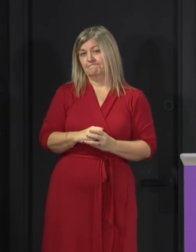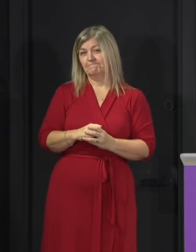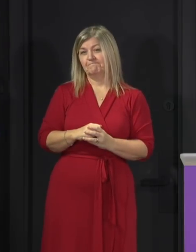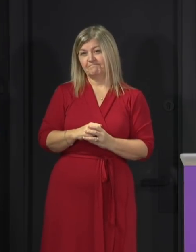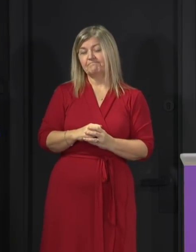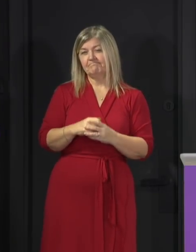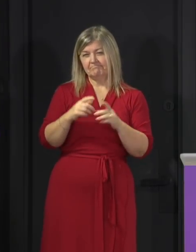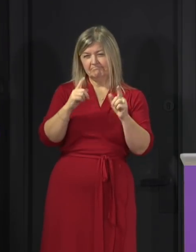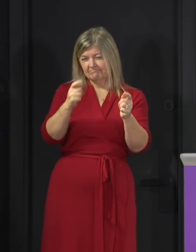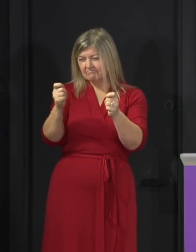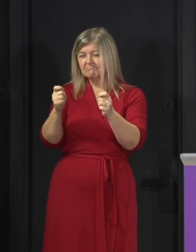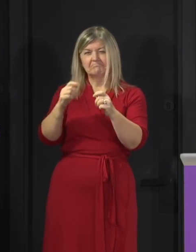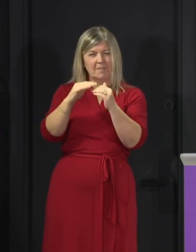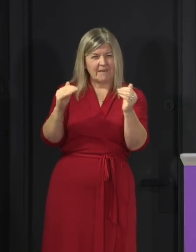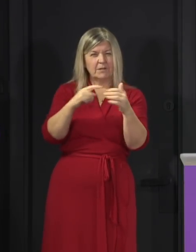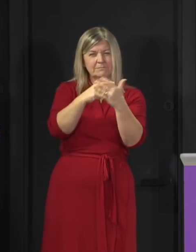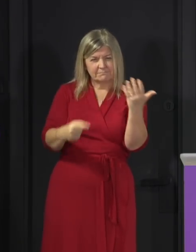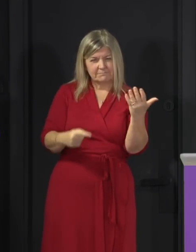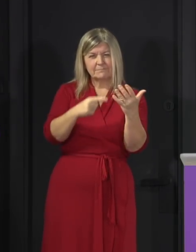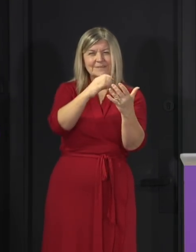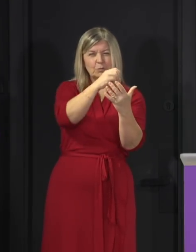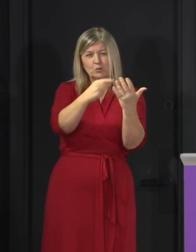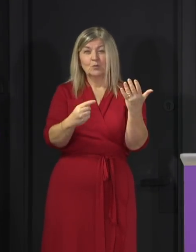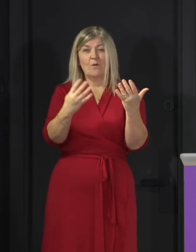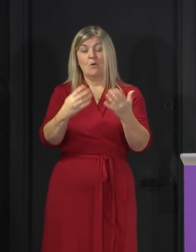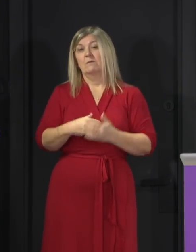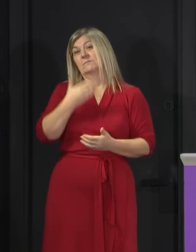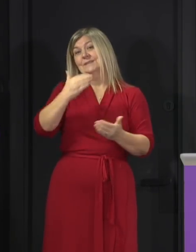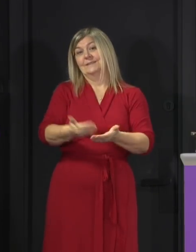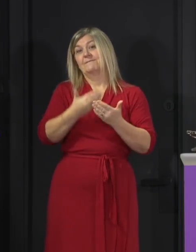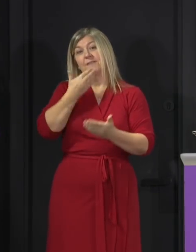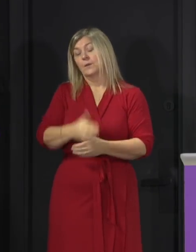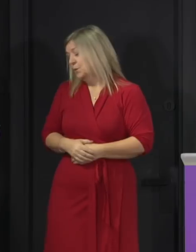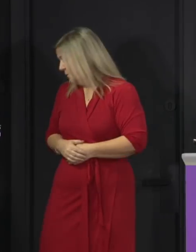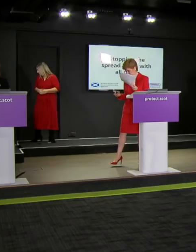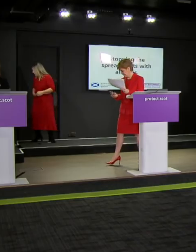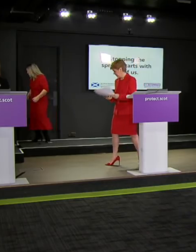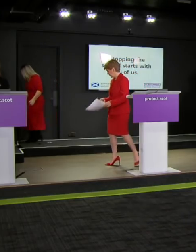the allocation of levels to different parts of the country. In the meantime, stay safe. Thank you very much.